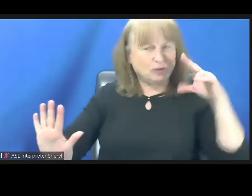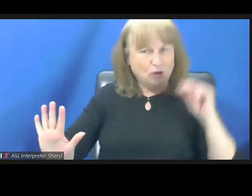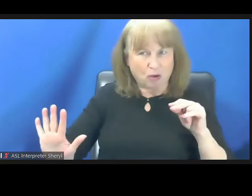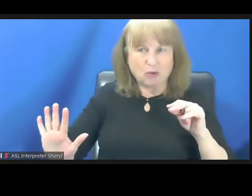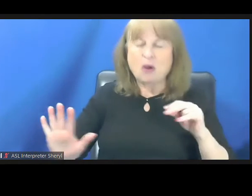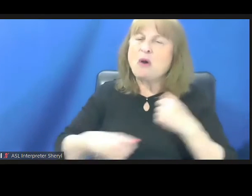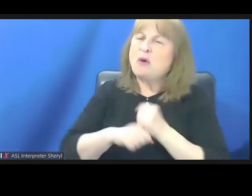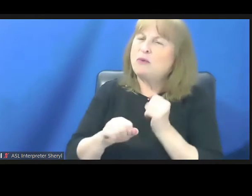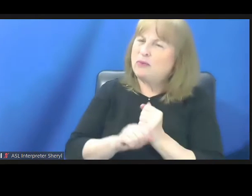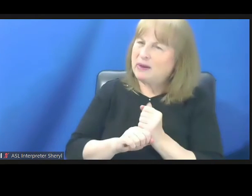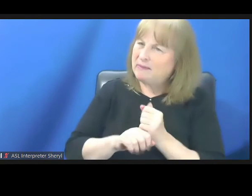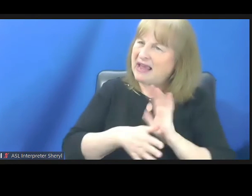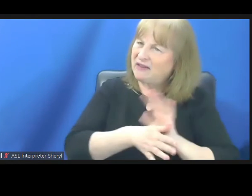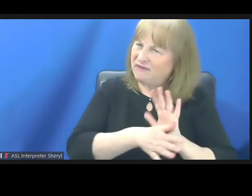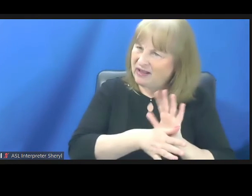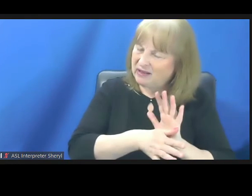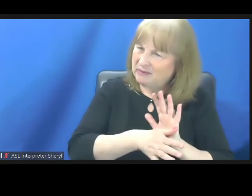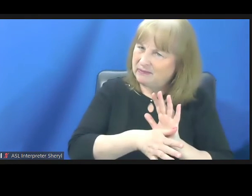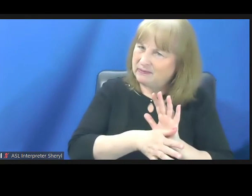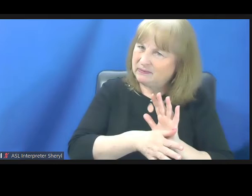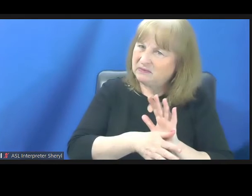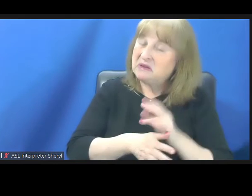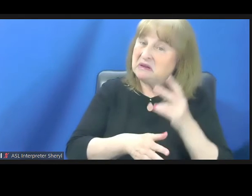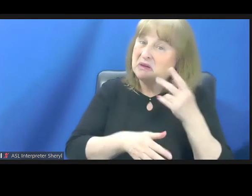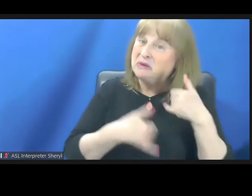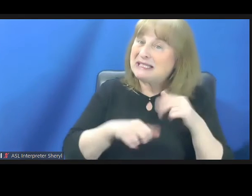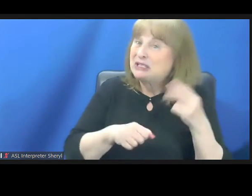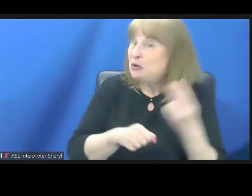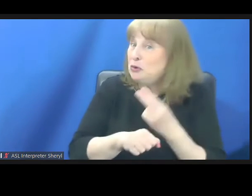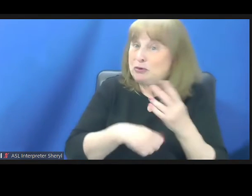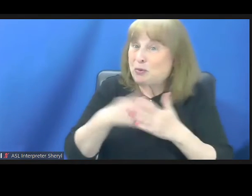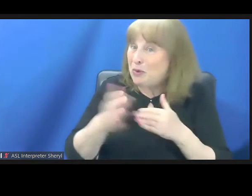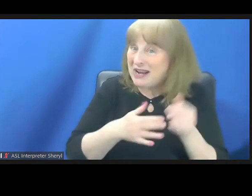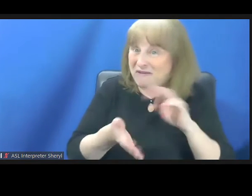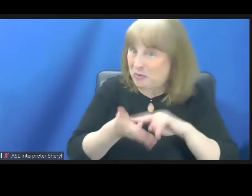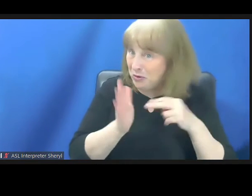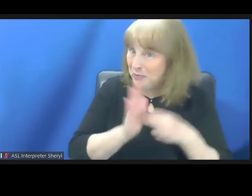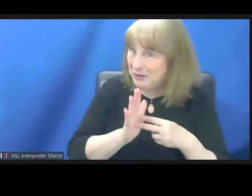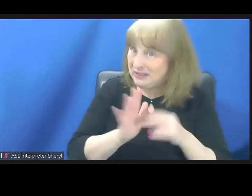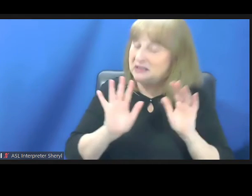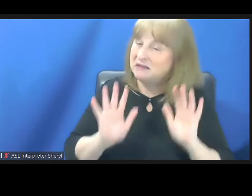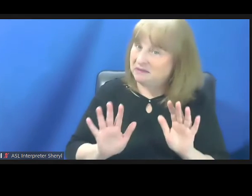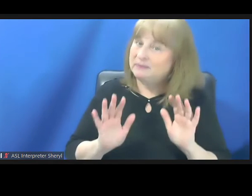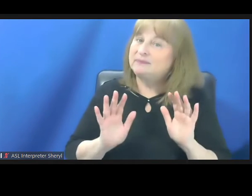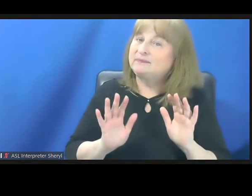film that you can still use it for whatever purposes. And